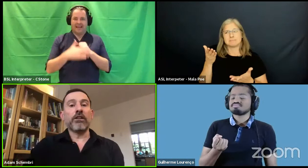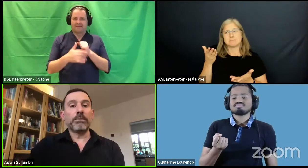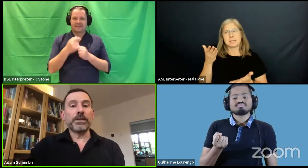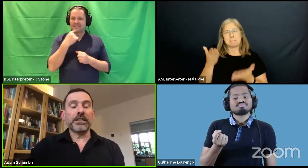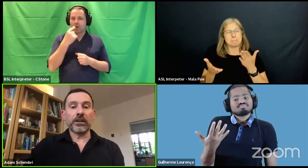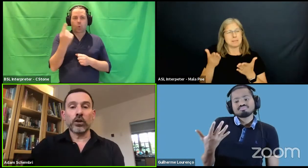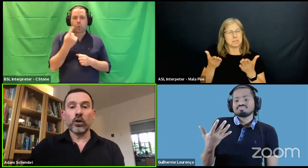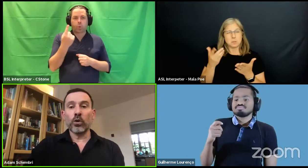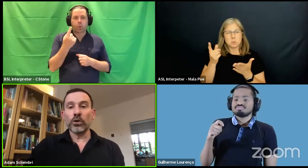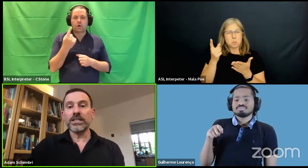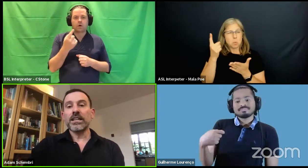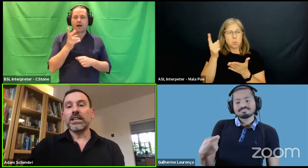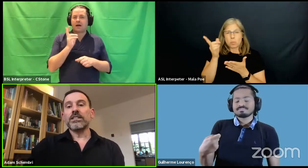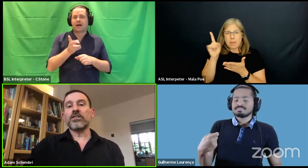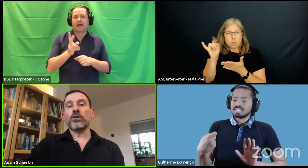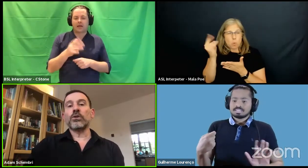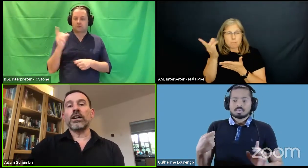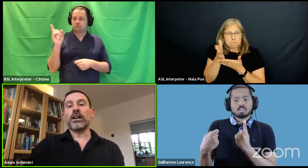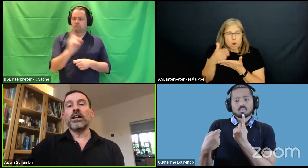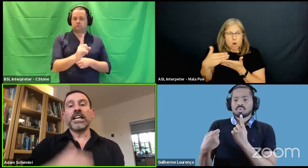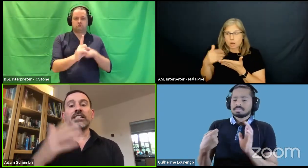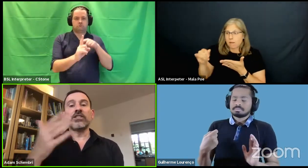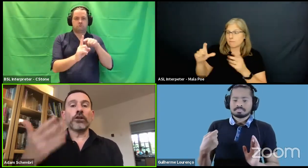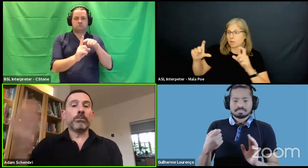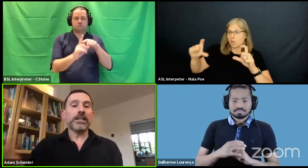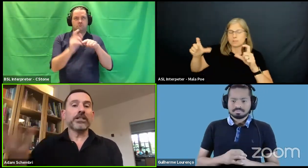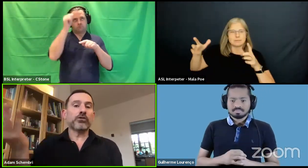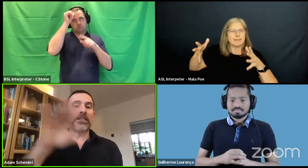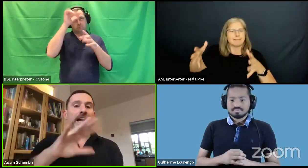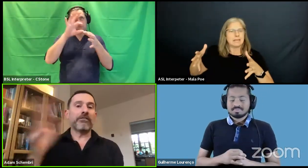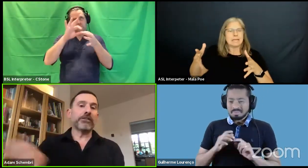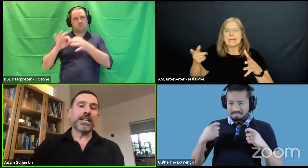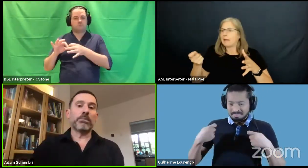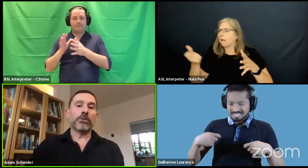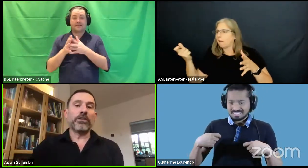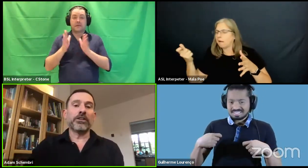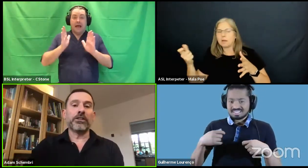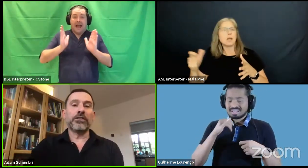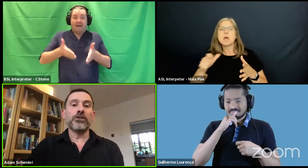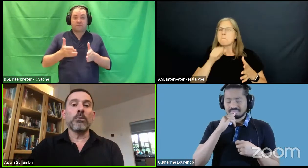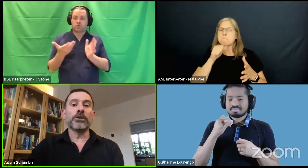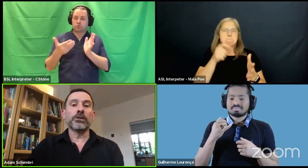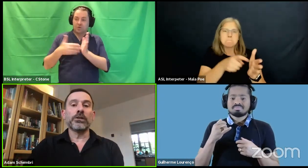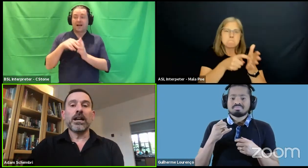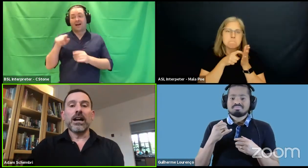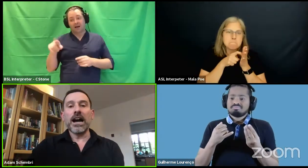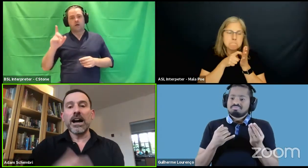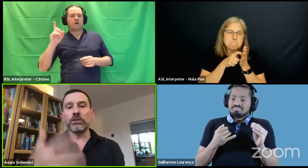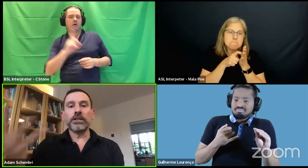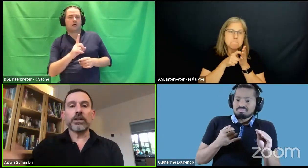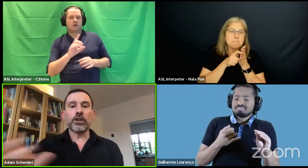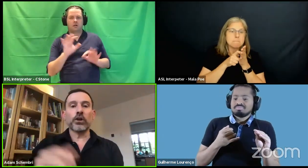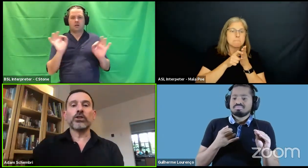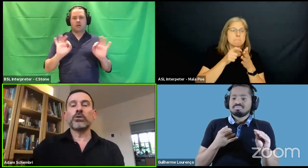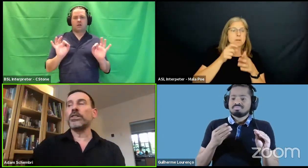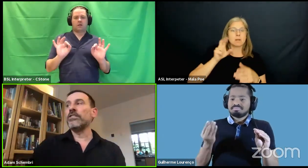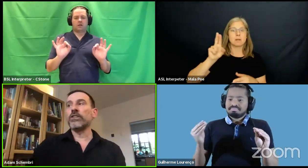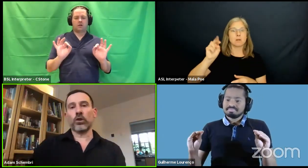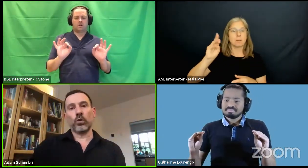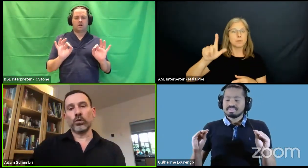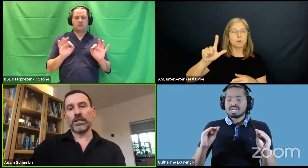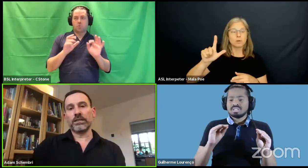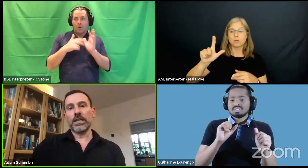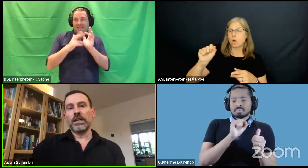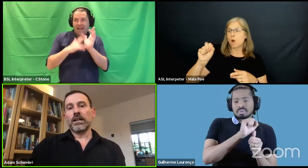part of a particular clause. So it's not obligatory that, for example, the nominal argument occurs within